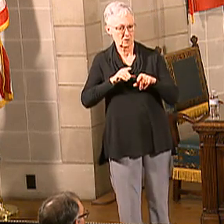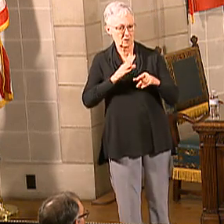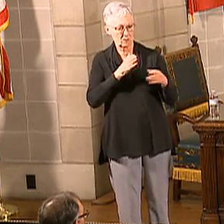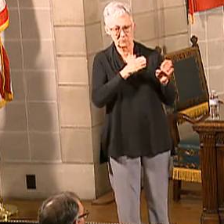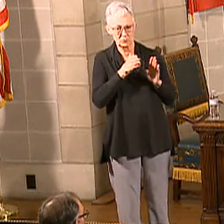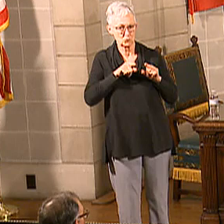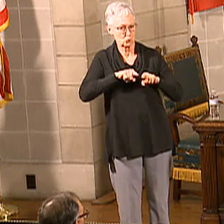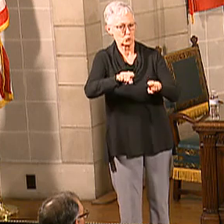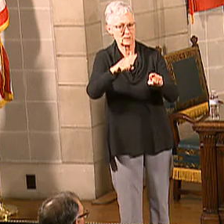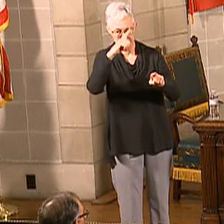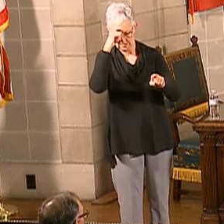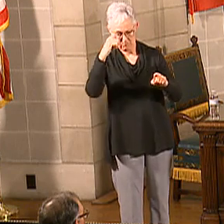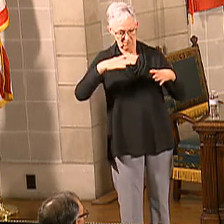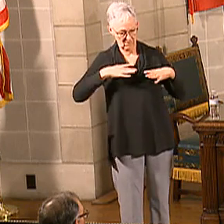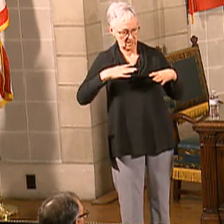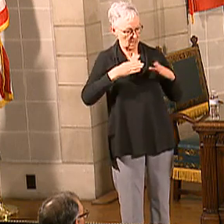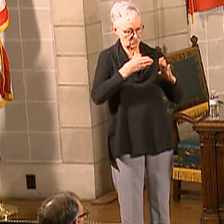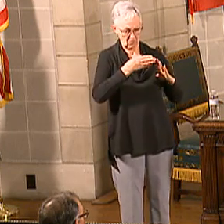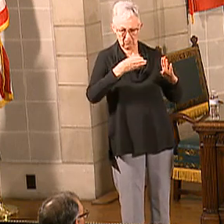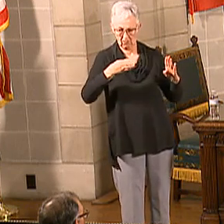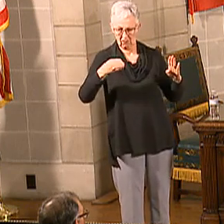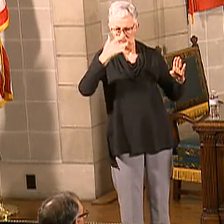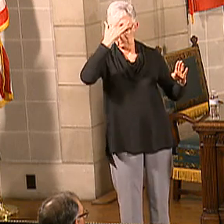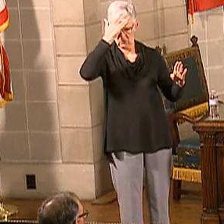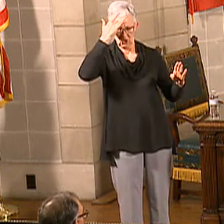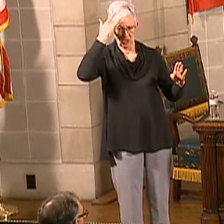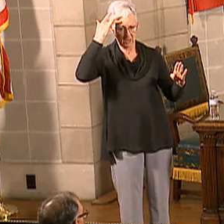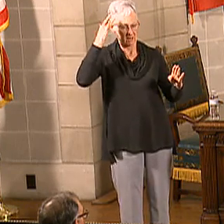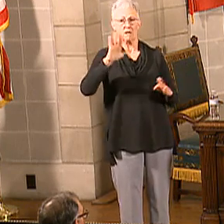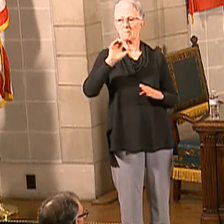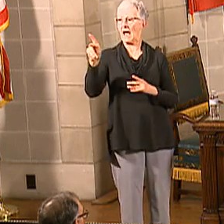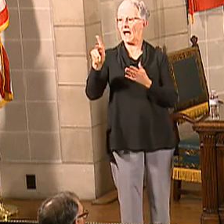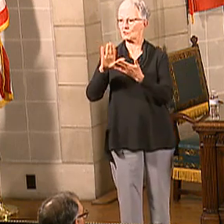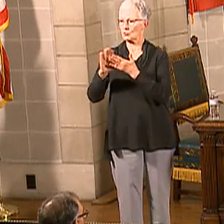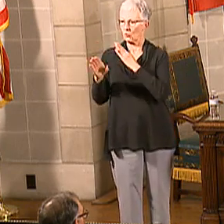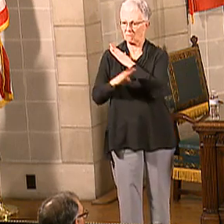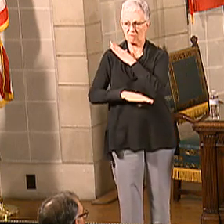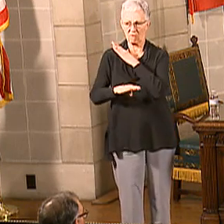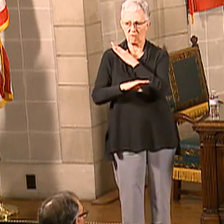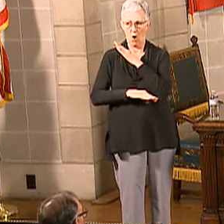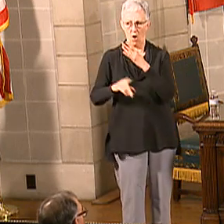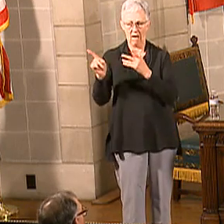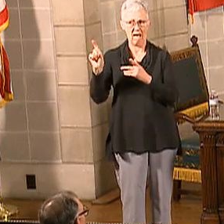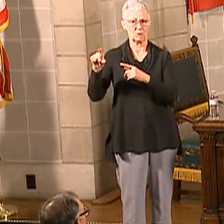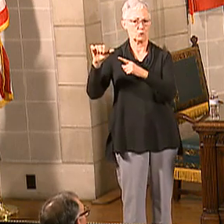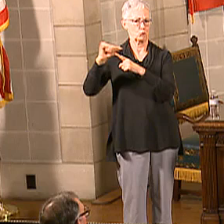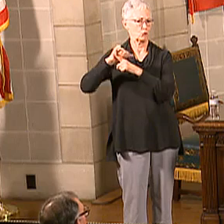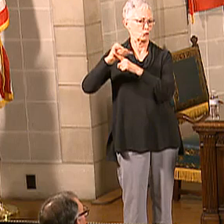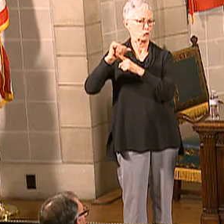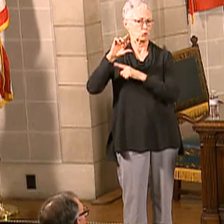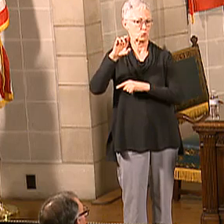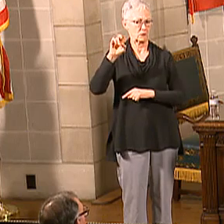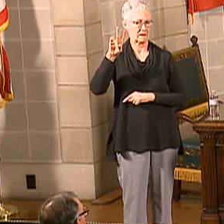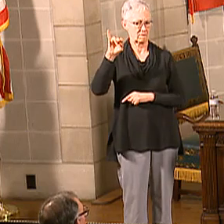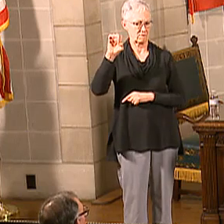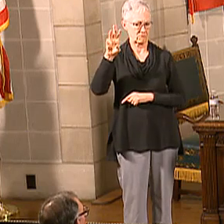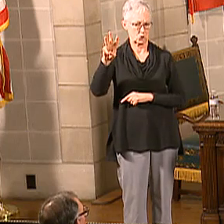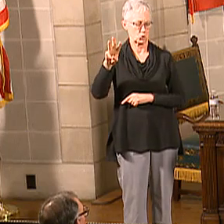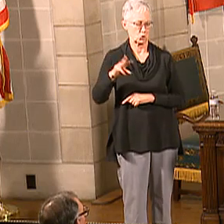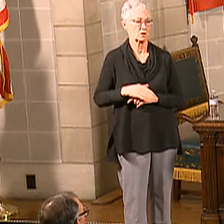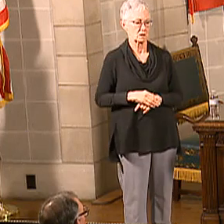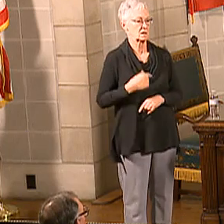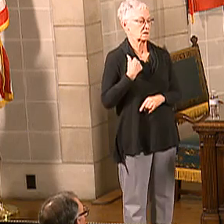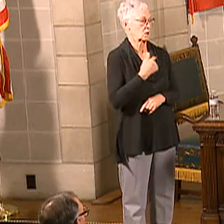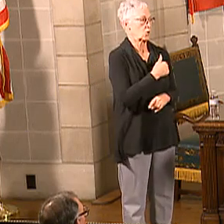about strategies that'll really make a difference. We're engaging with NET and PBS National on educational resources. There's a lot of